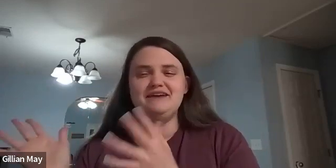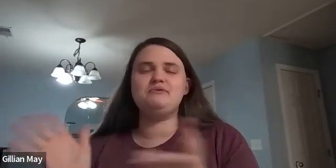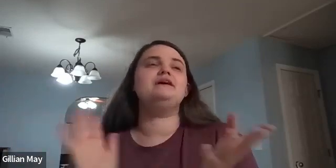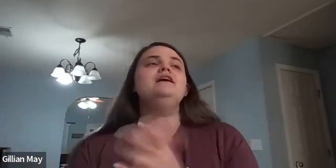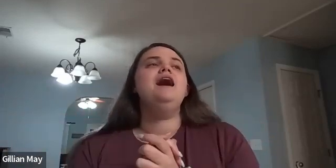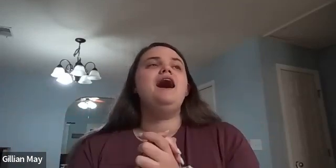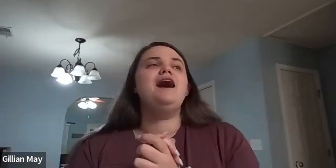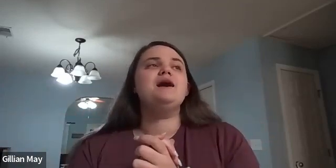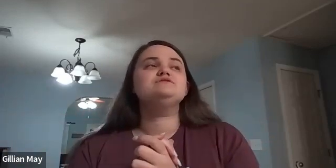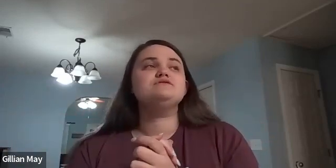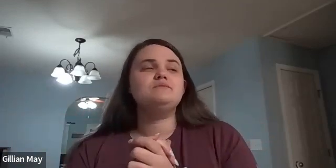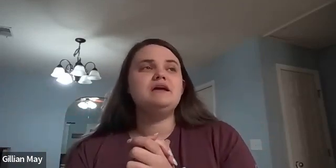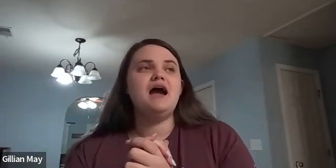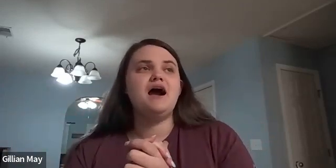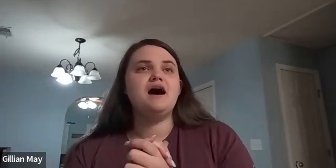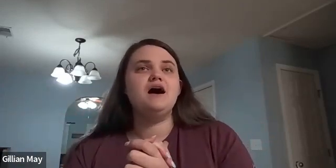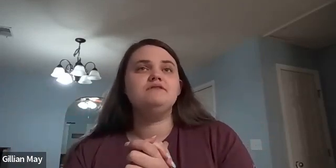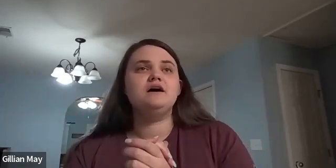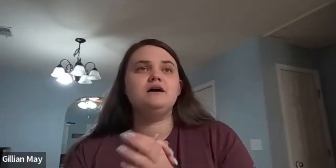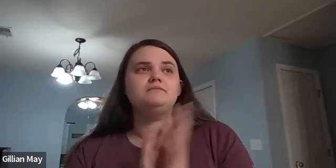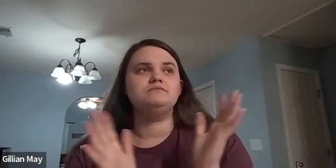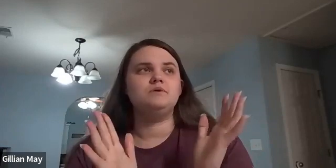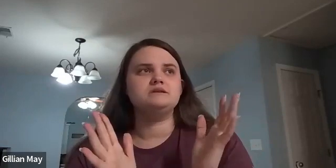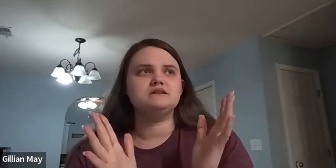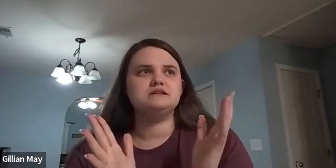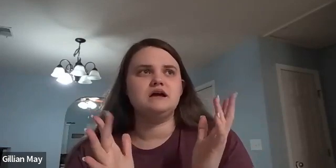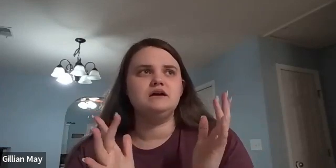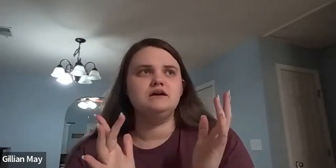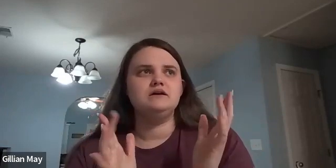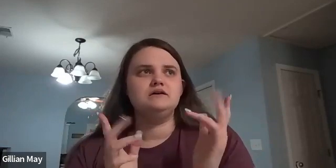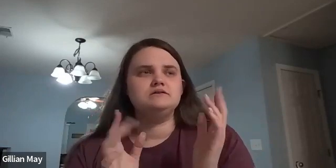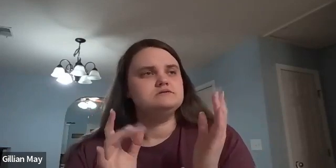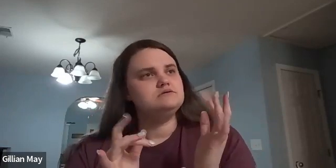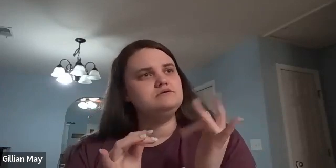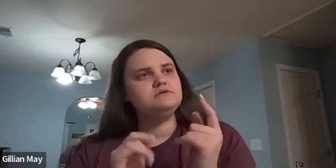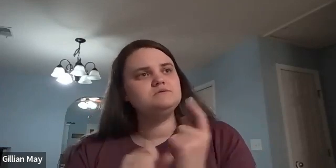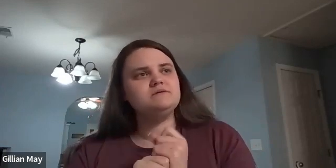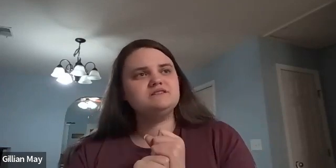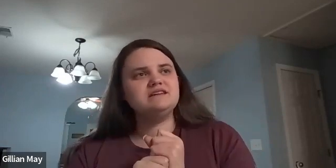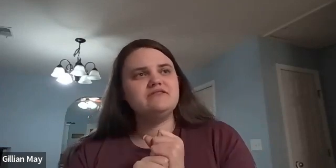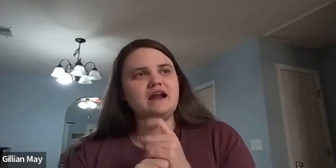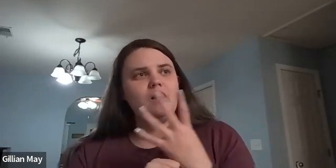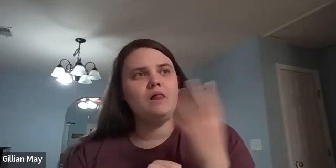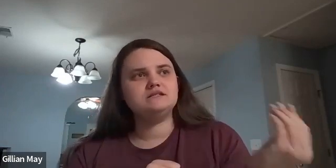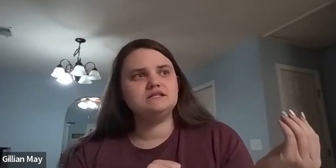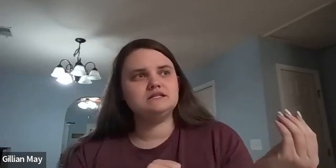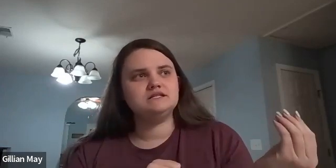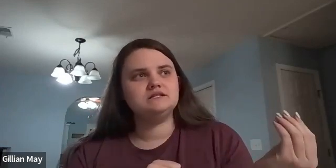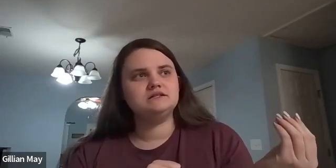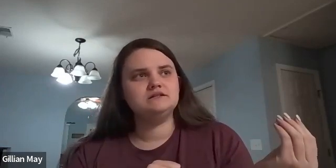the point. So then we have, what was I gonna say? Oh, there was one I was gonna say, and then I lost it.